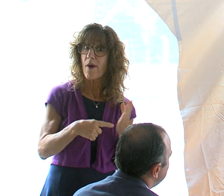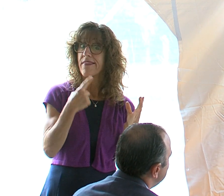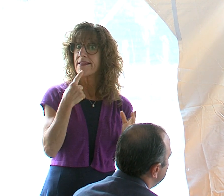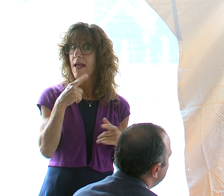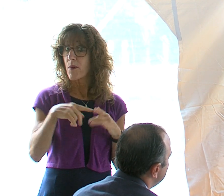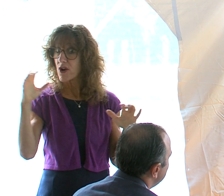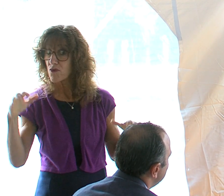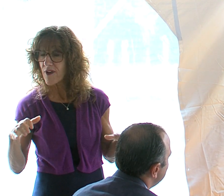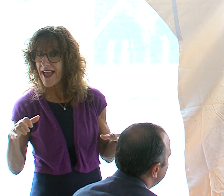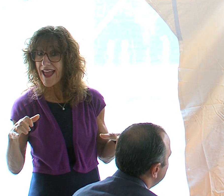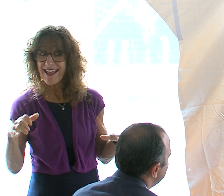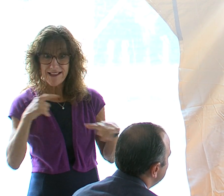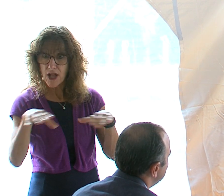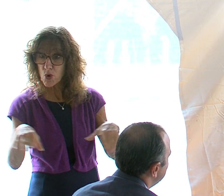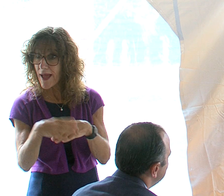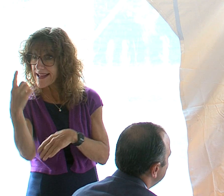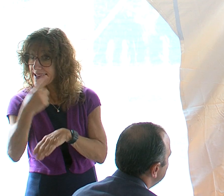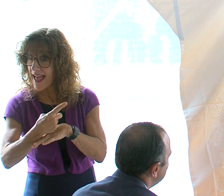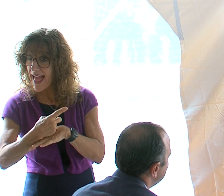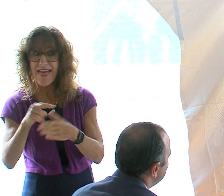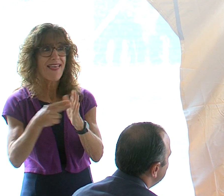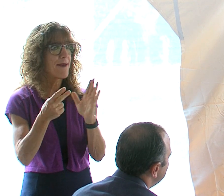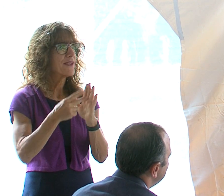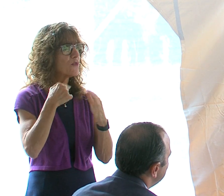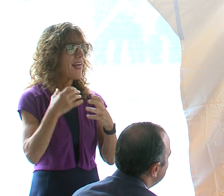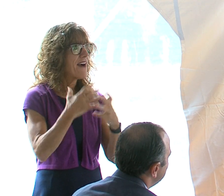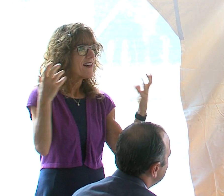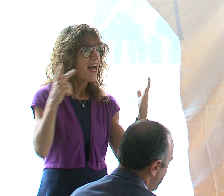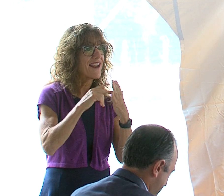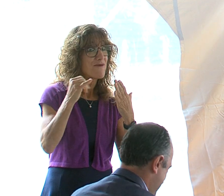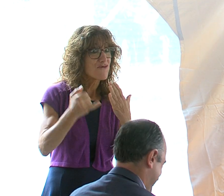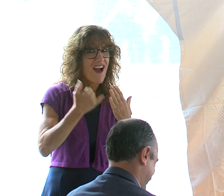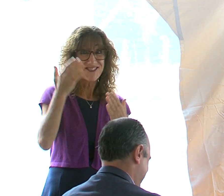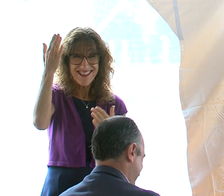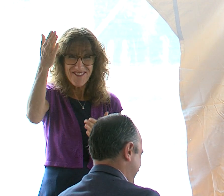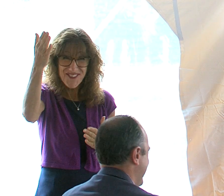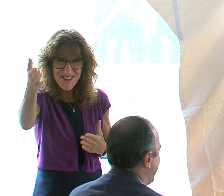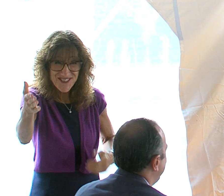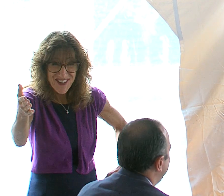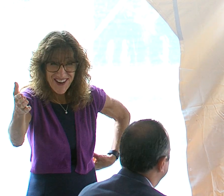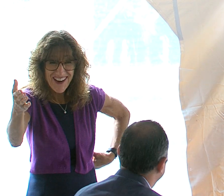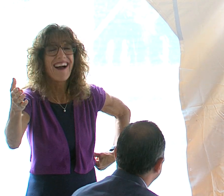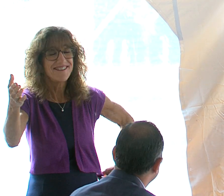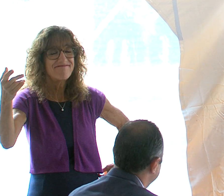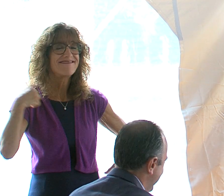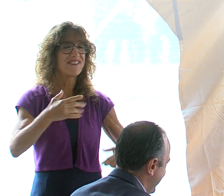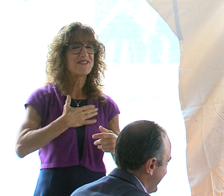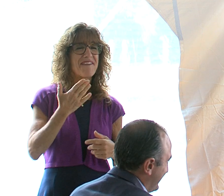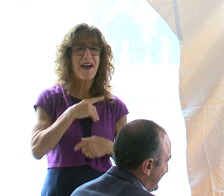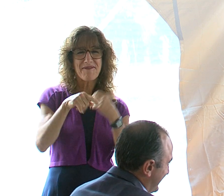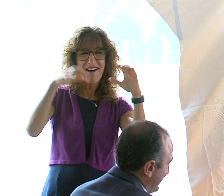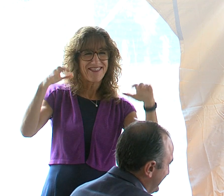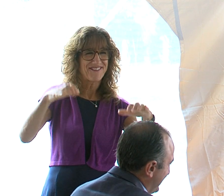when it rains on your ribbon cutting. That means you're going to have a lot of projects in the future. So we should be happy about the